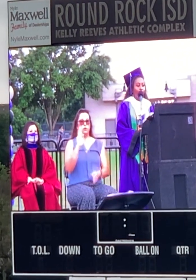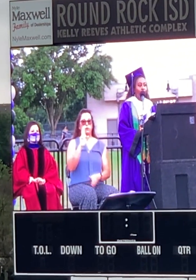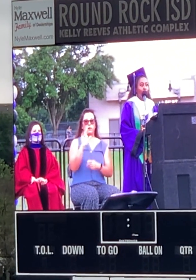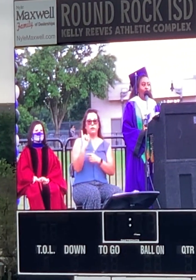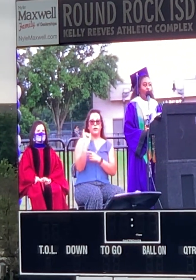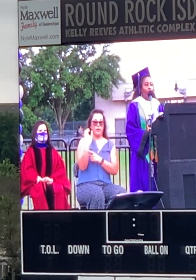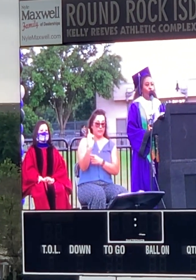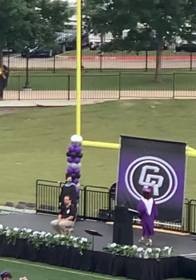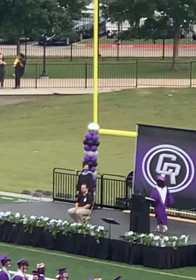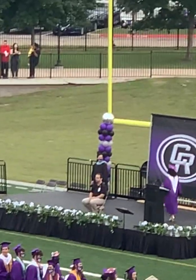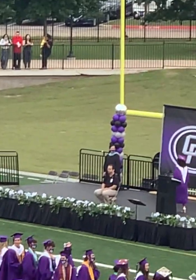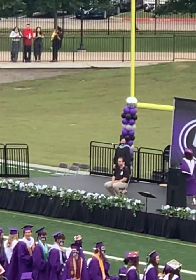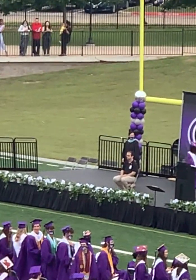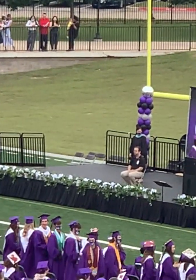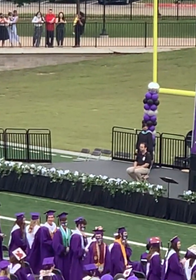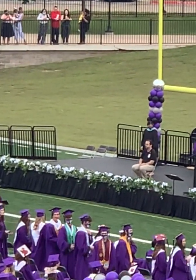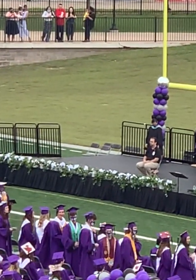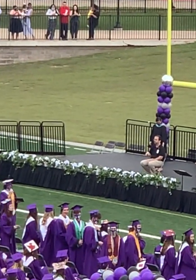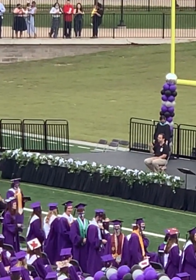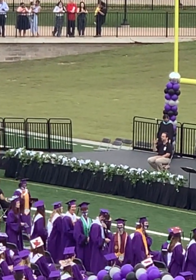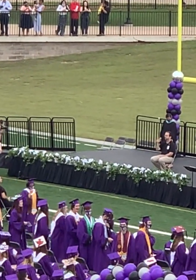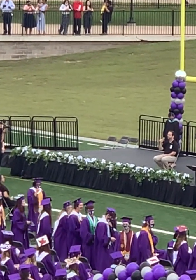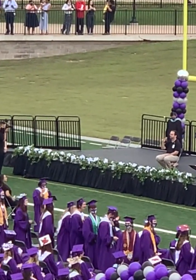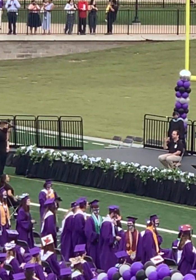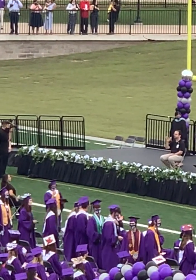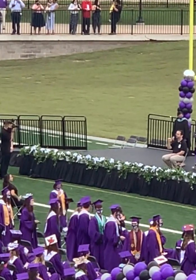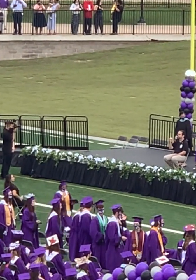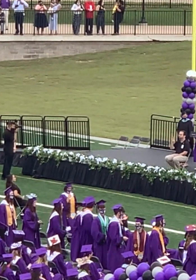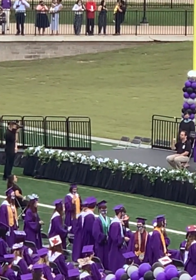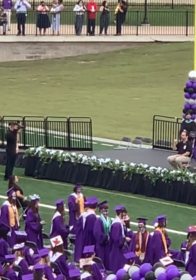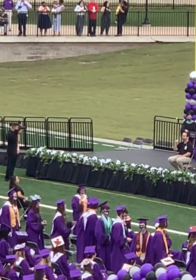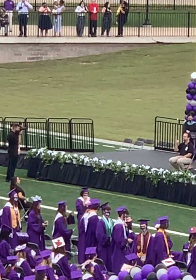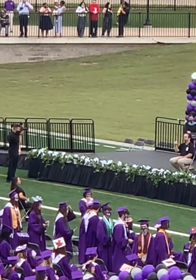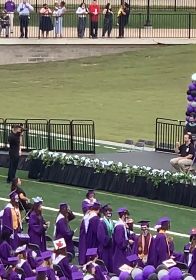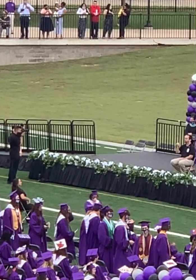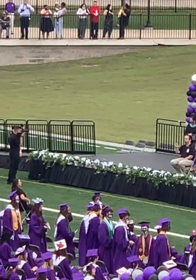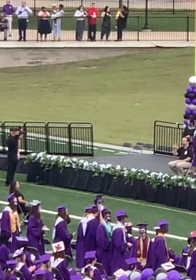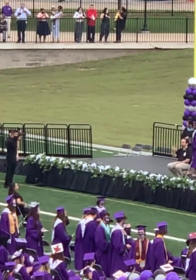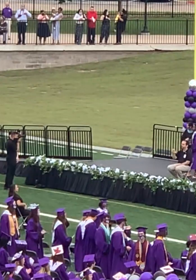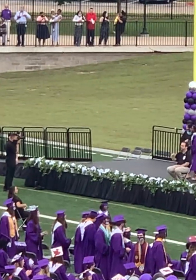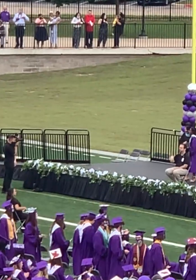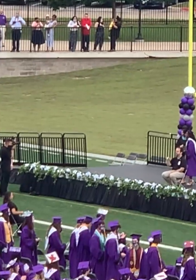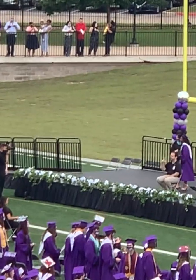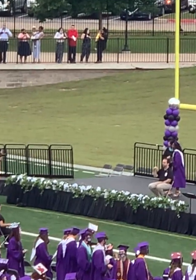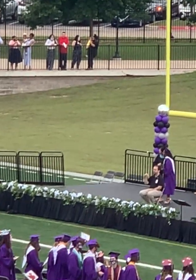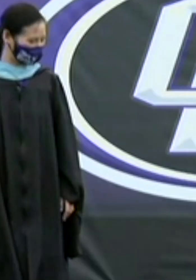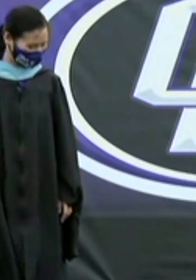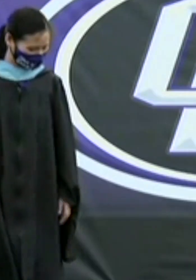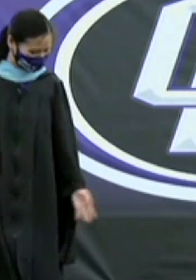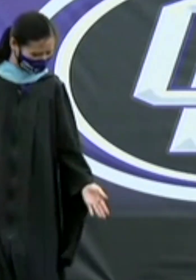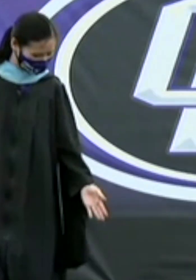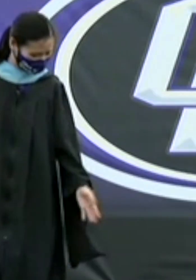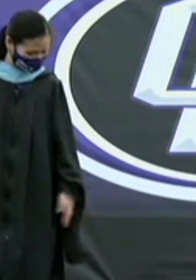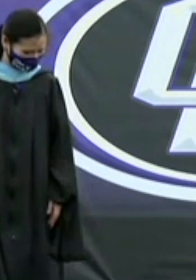your eyes. Rose Elizabeth Griffin. Yeah!